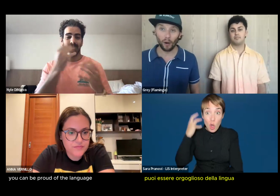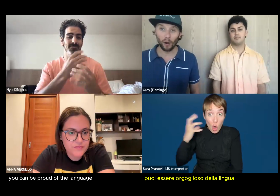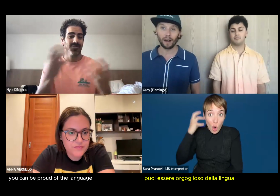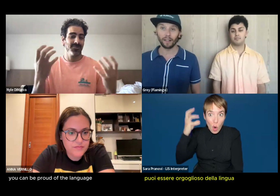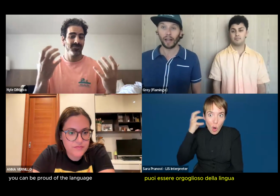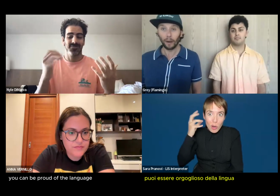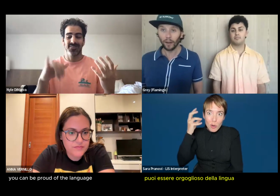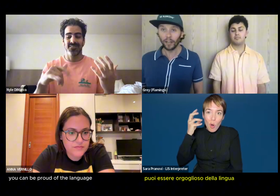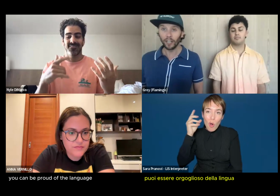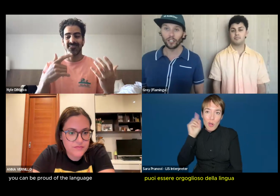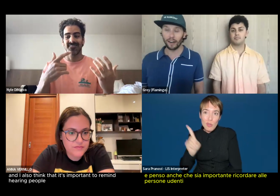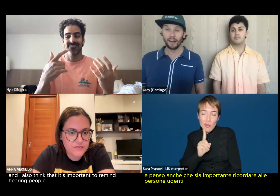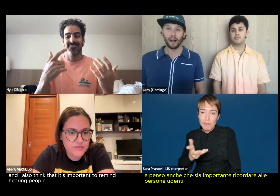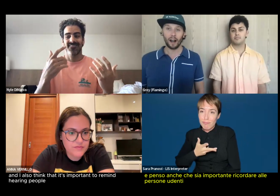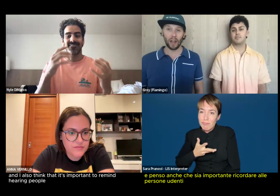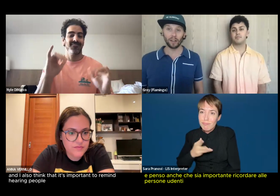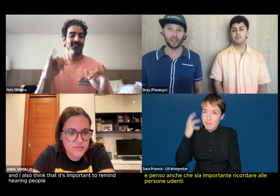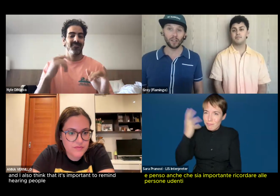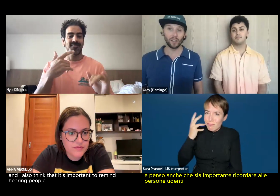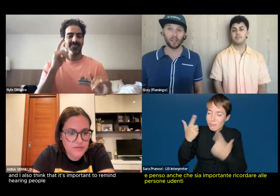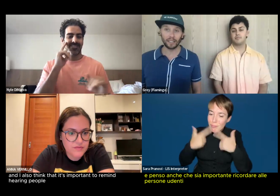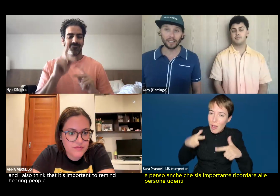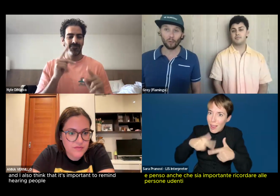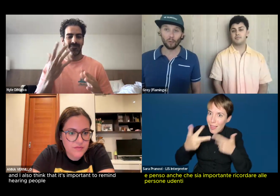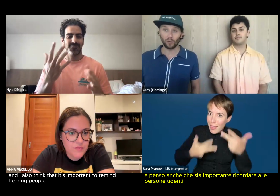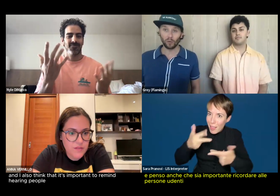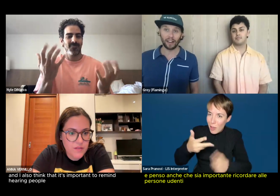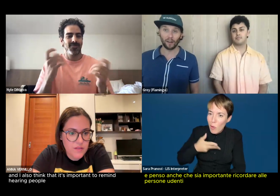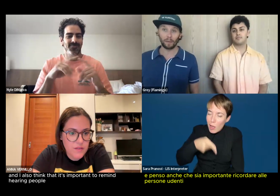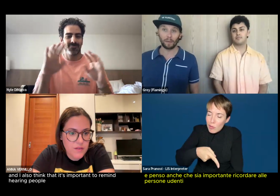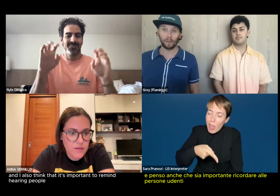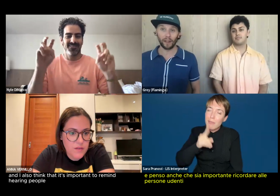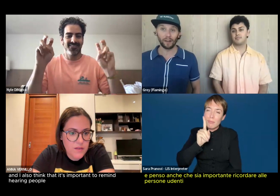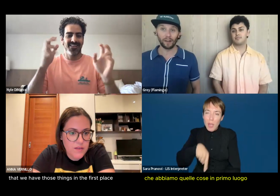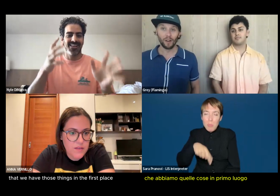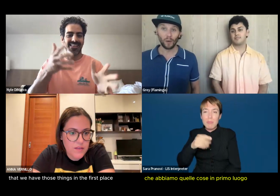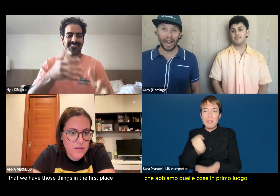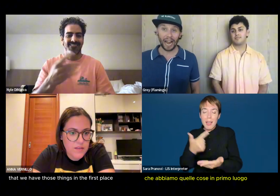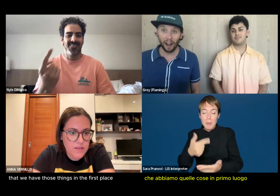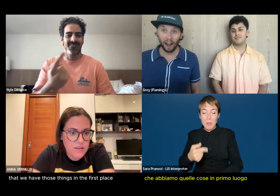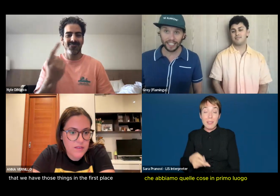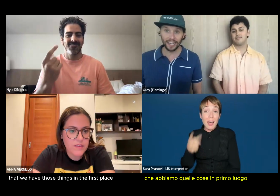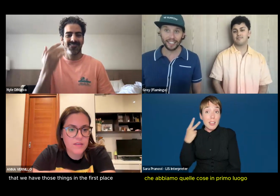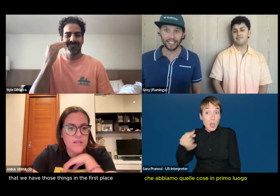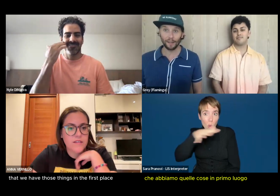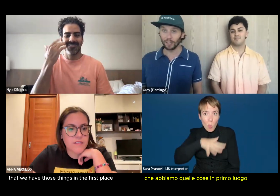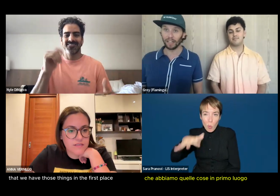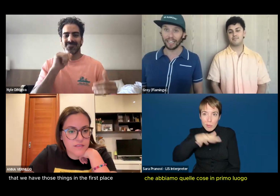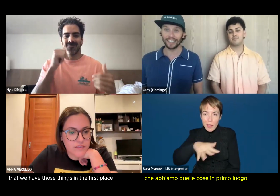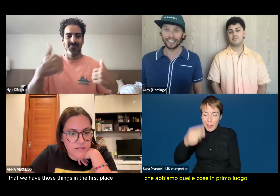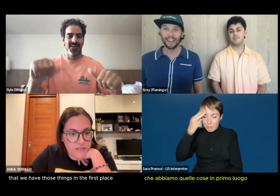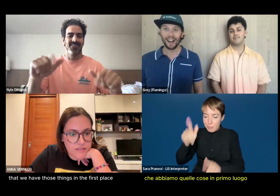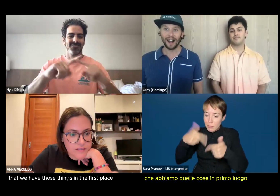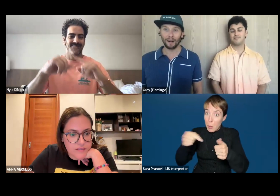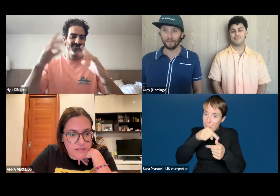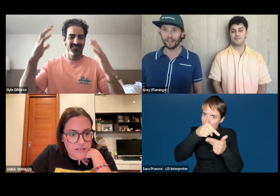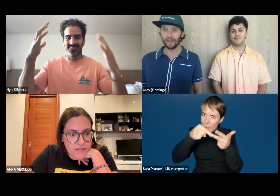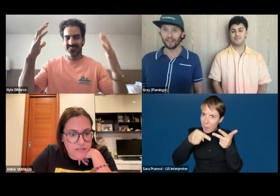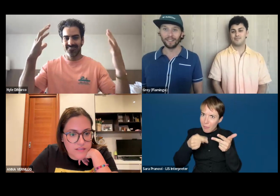proud of the language, and I also think that it's important to remind hearing people that we have those things in the first